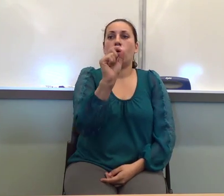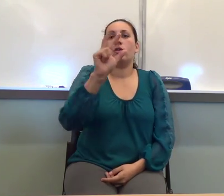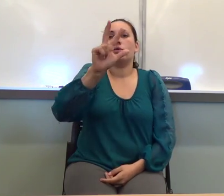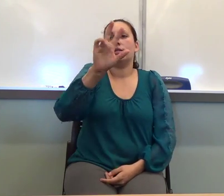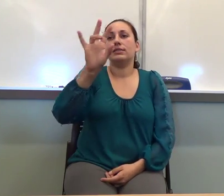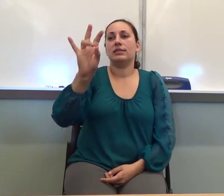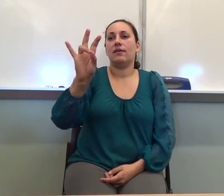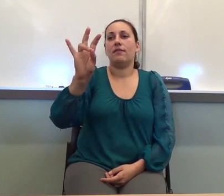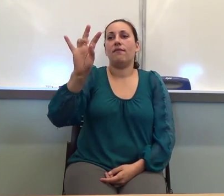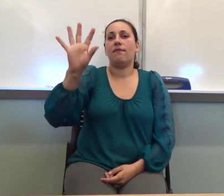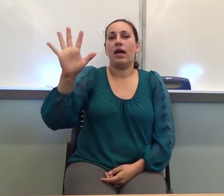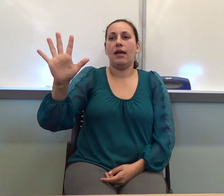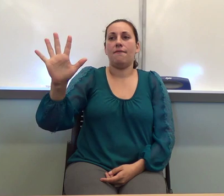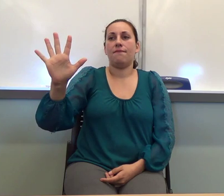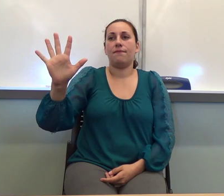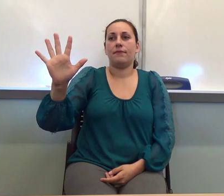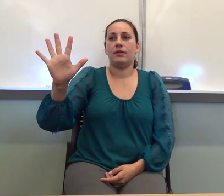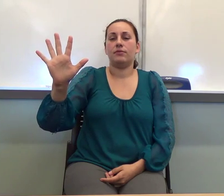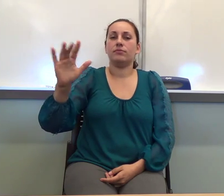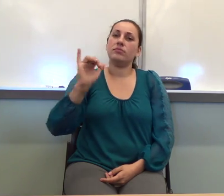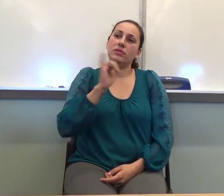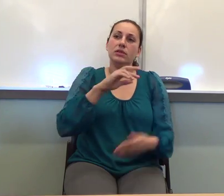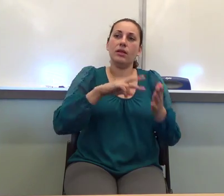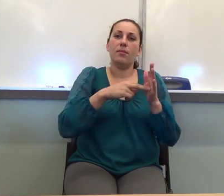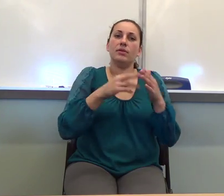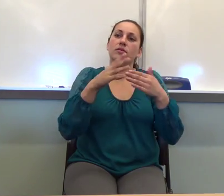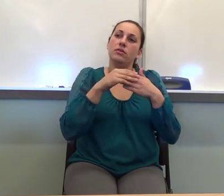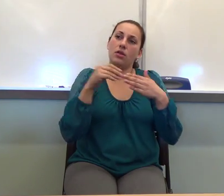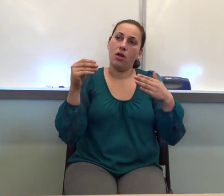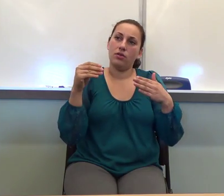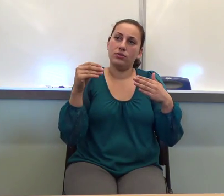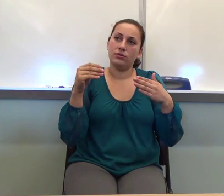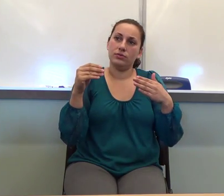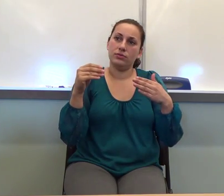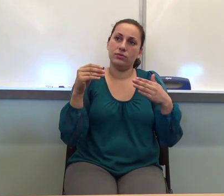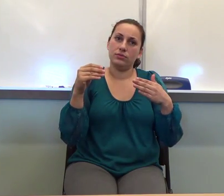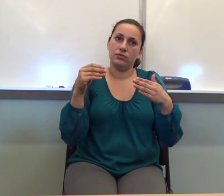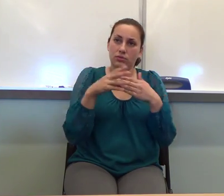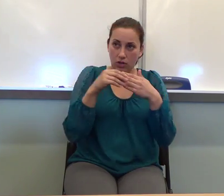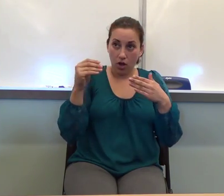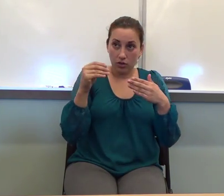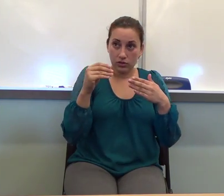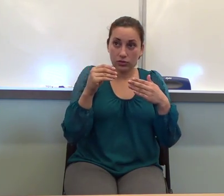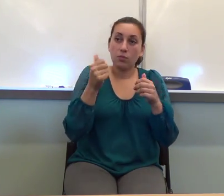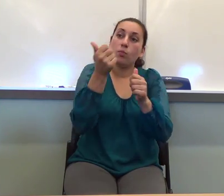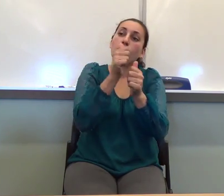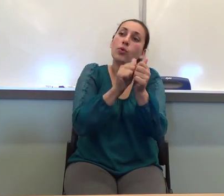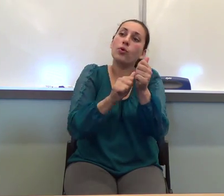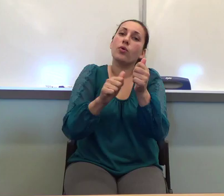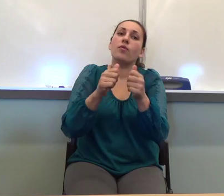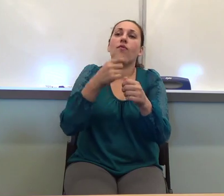0.375, and that would be dollars. We would write it as dollars per pound.